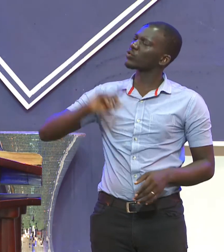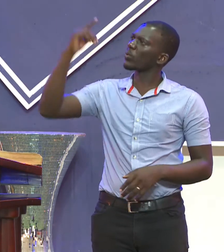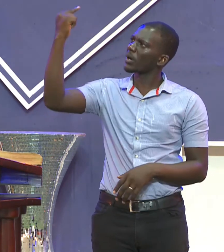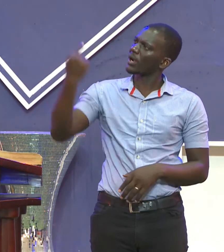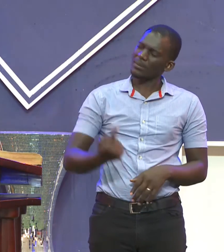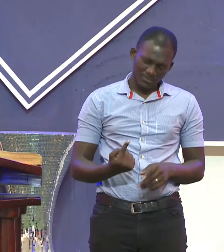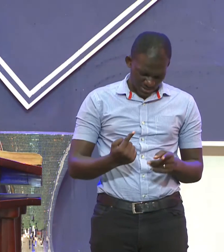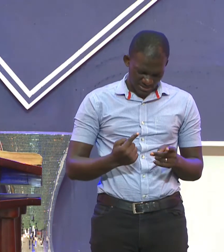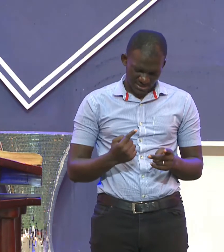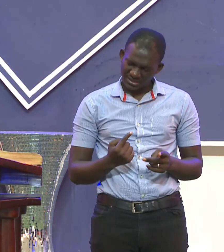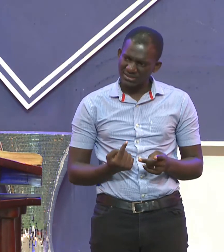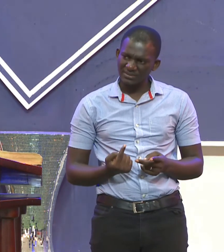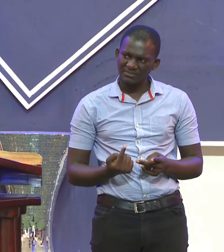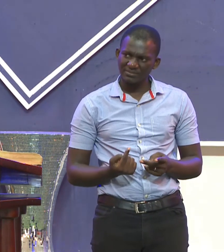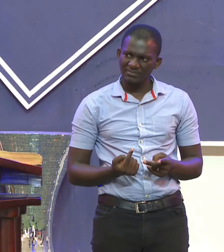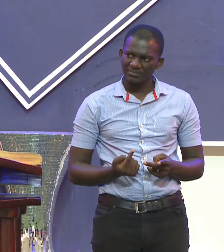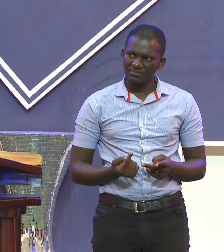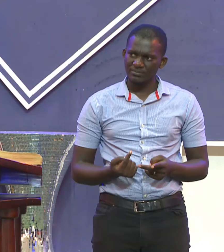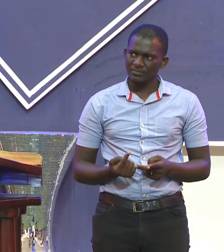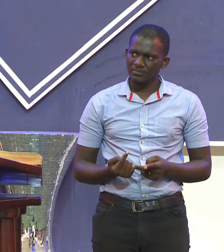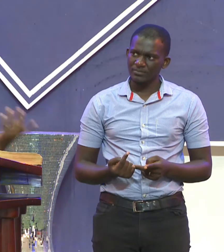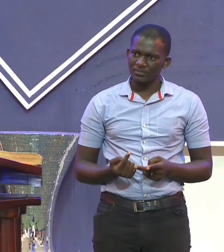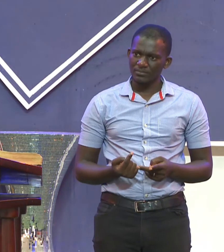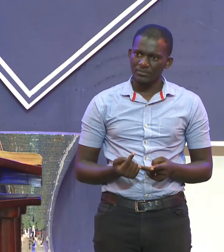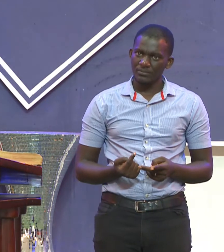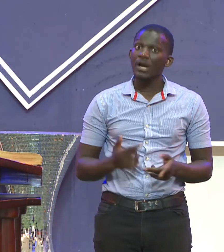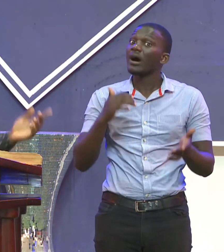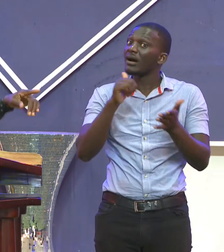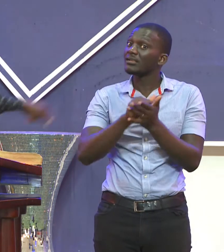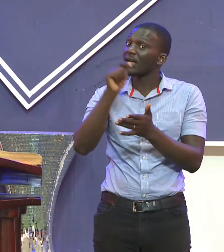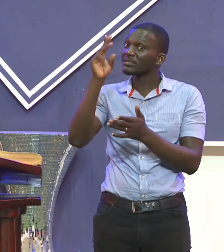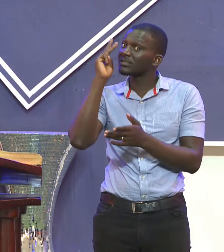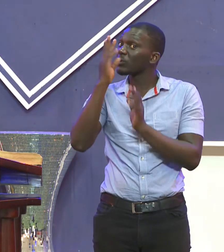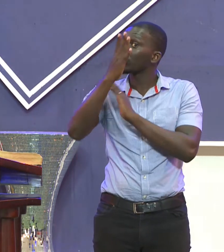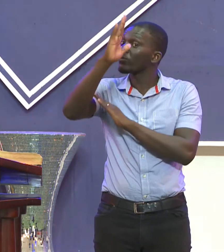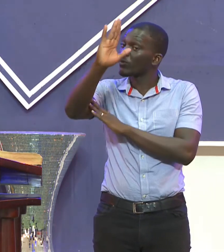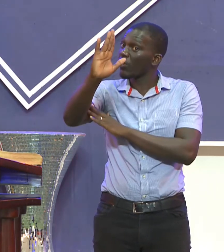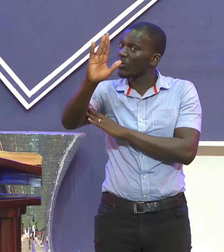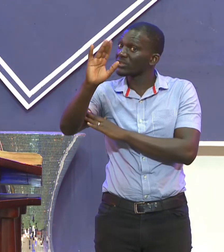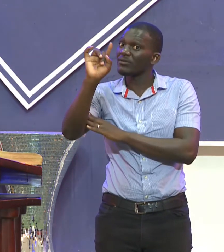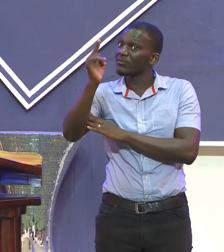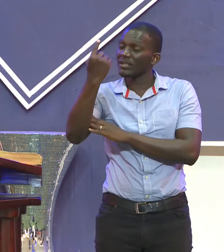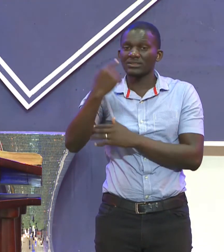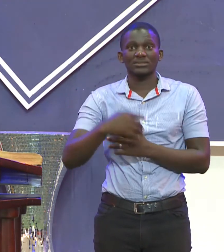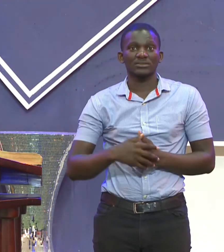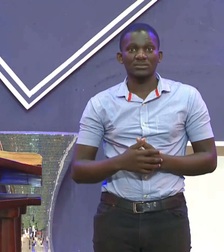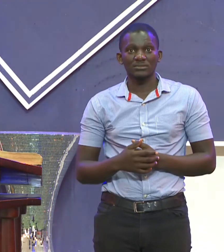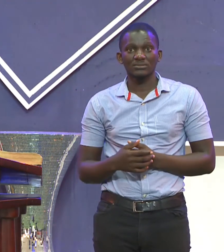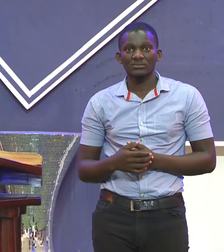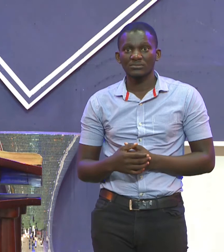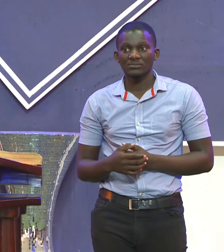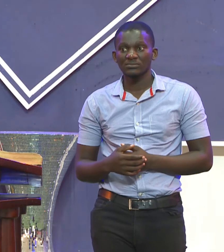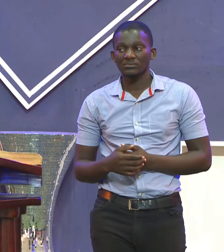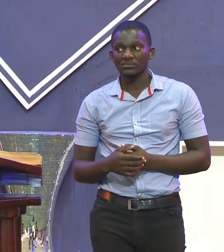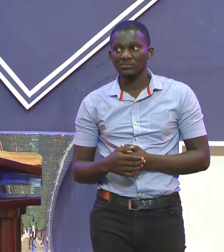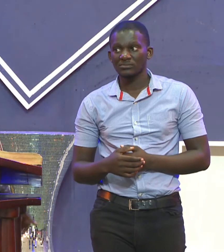your kingdom come. And that was the first counsel, original